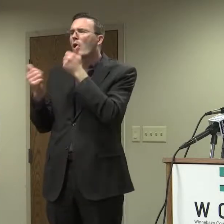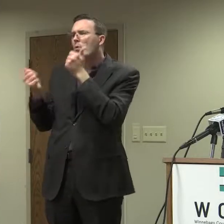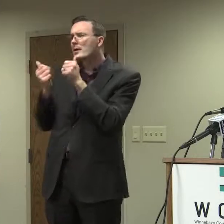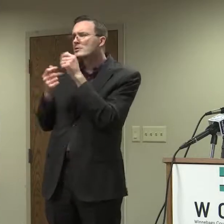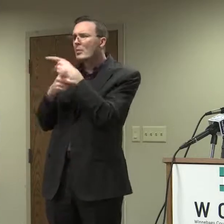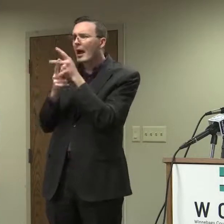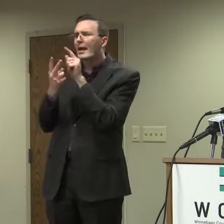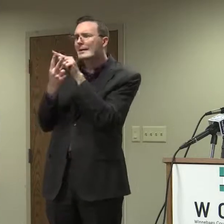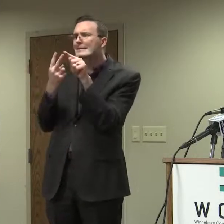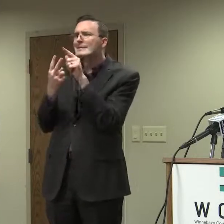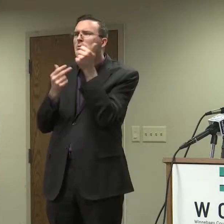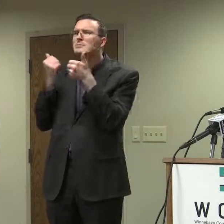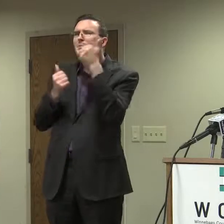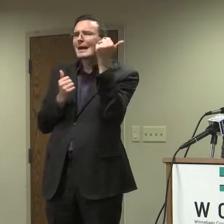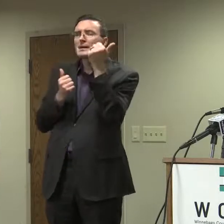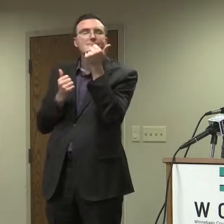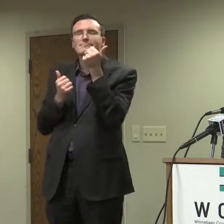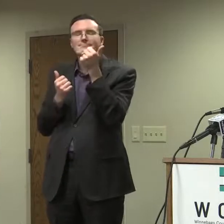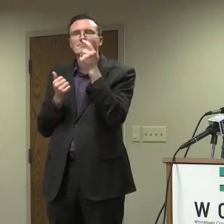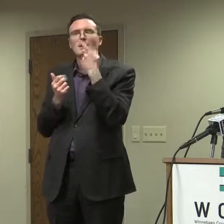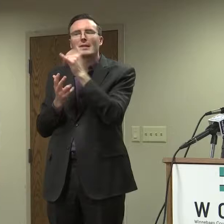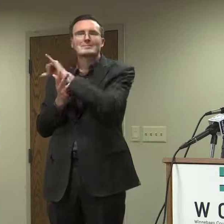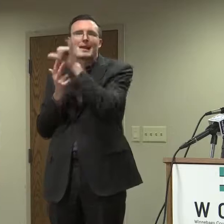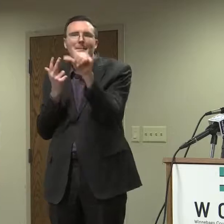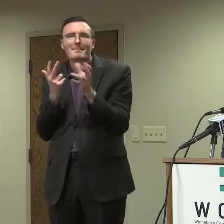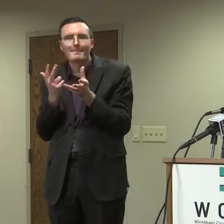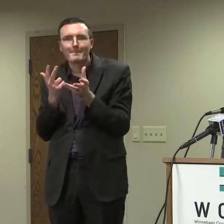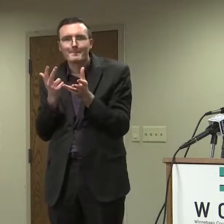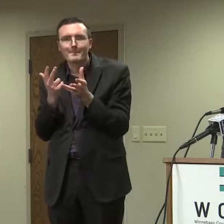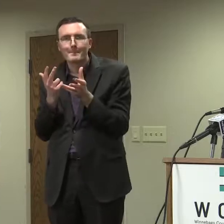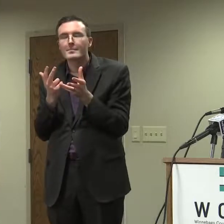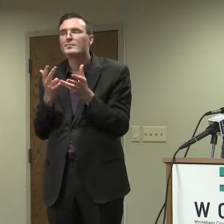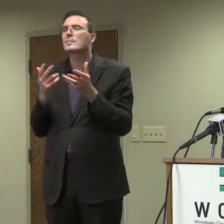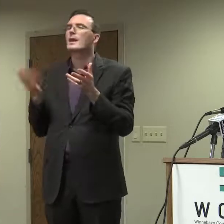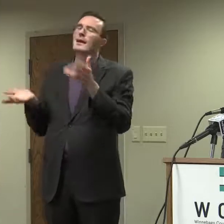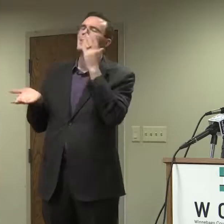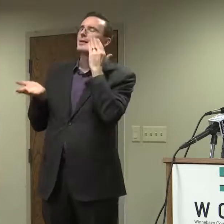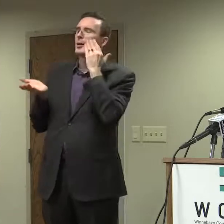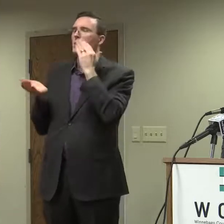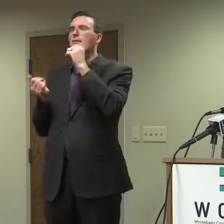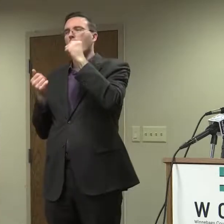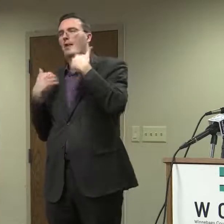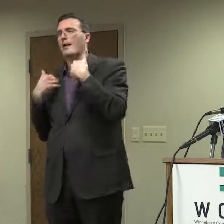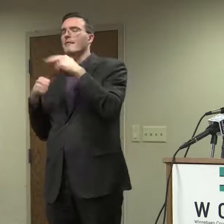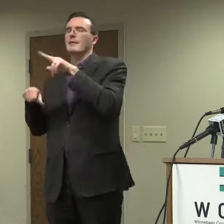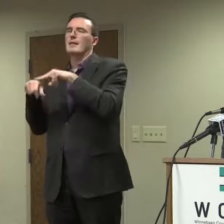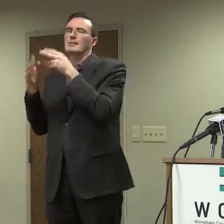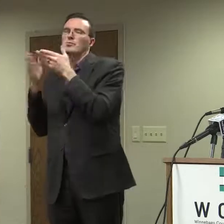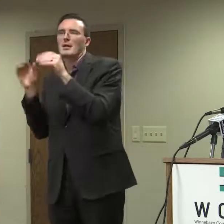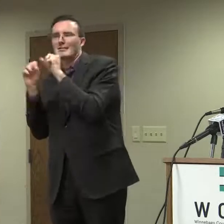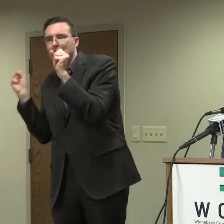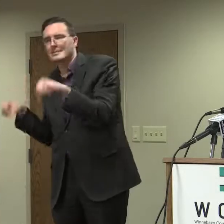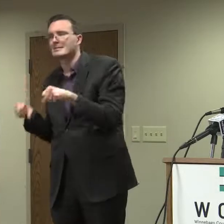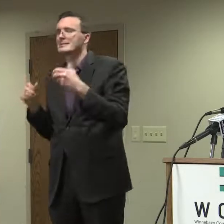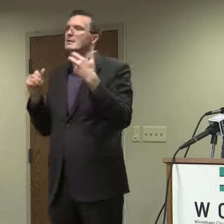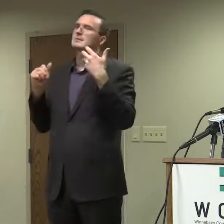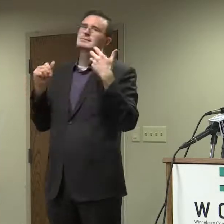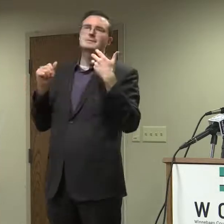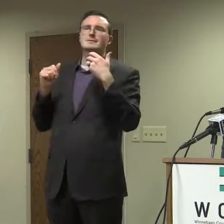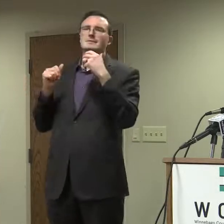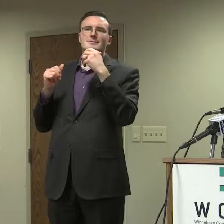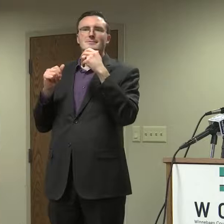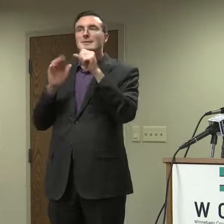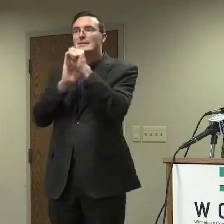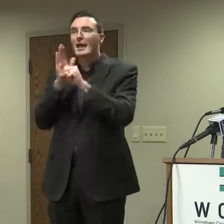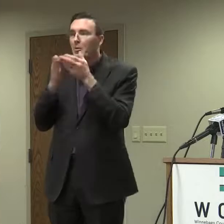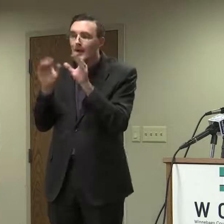because, again, without some of that discussion, without a statewide system or a nationwide system, there are multiple registration systems.